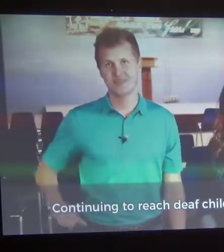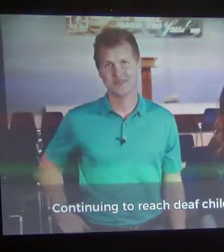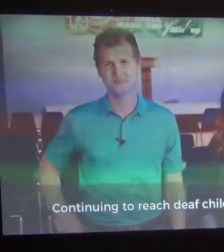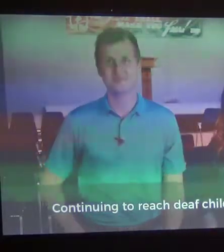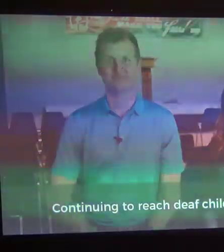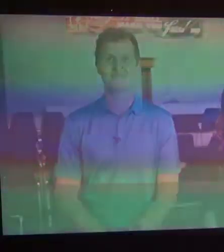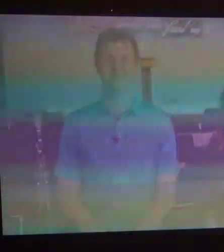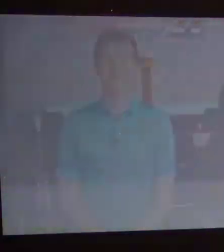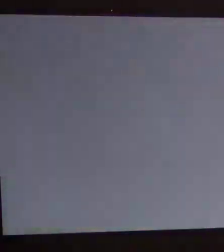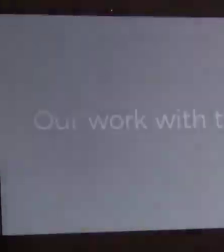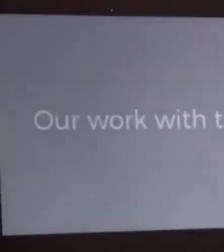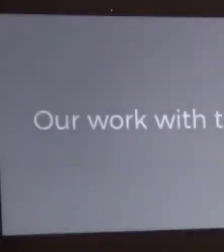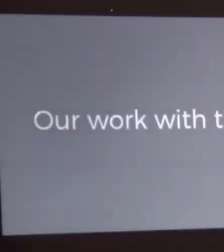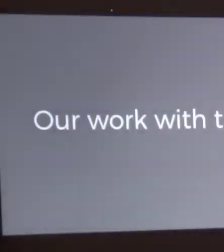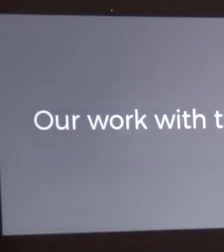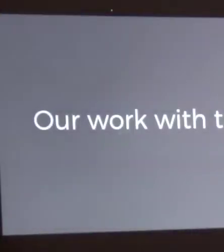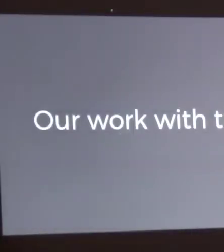I